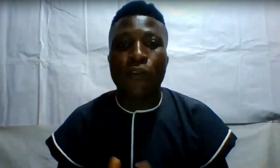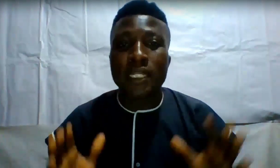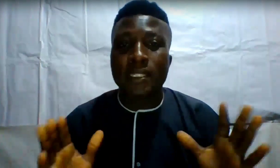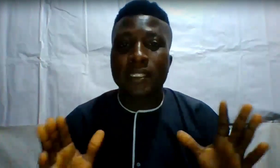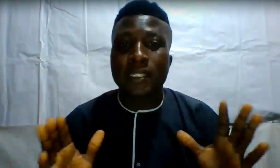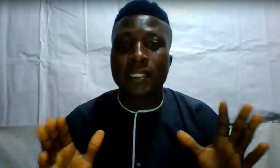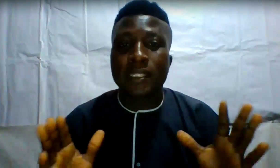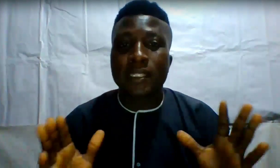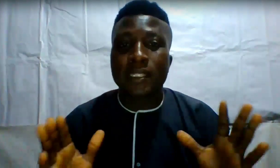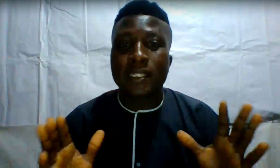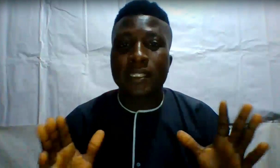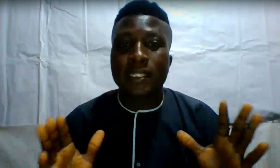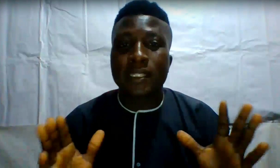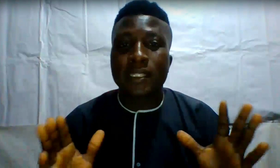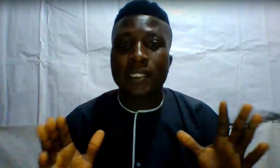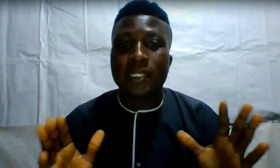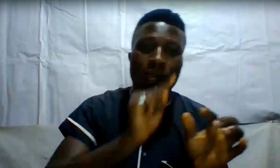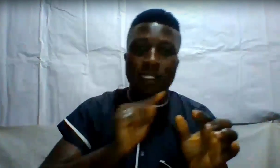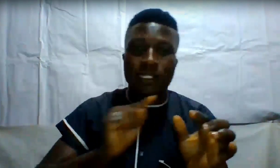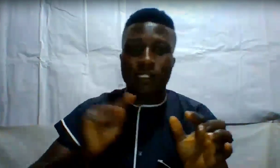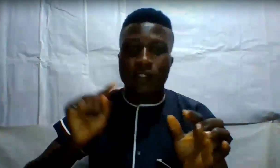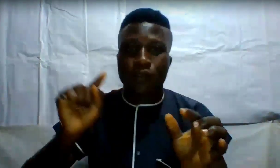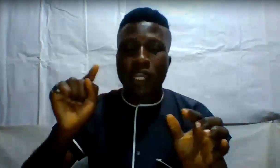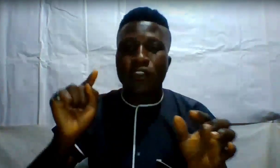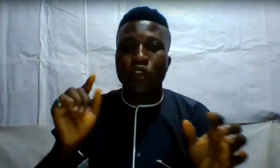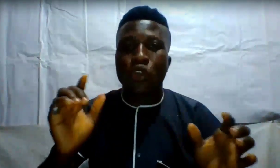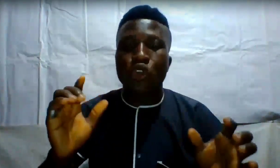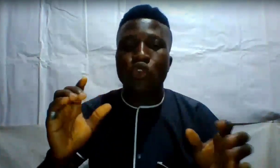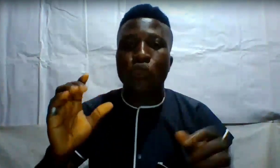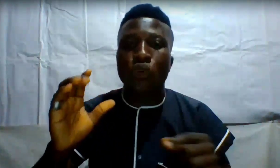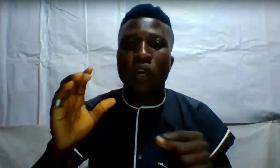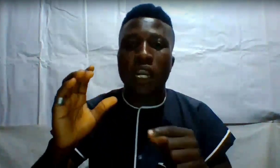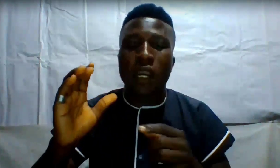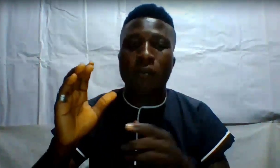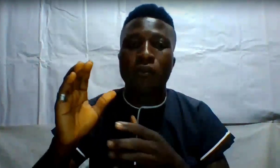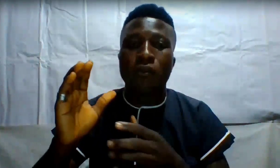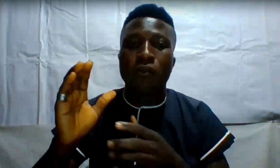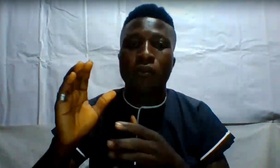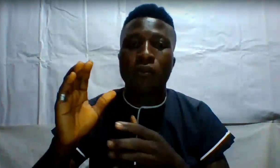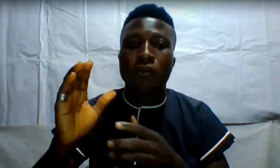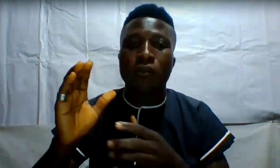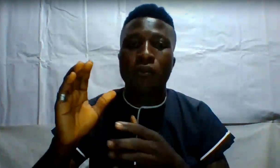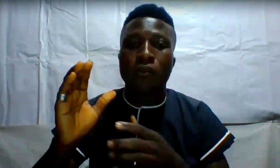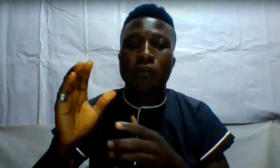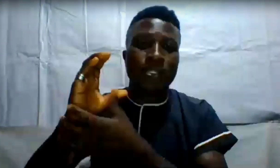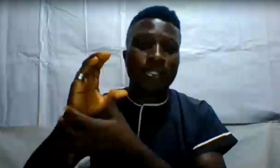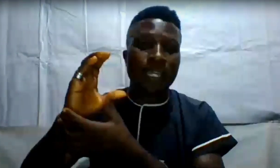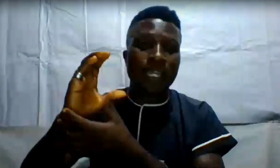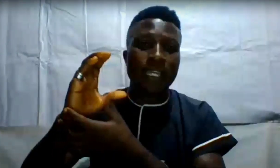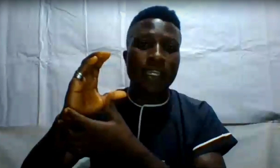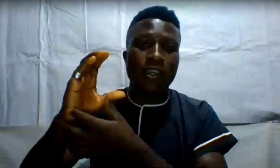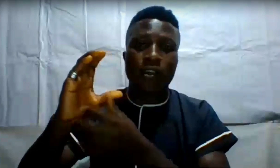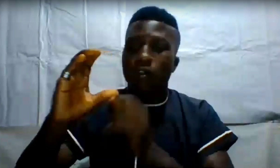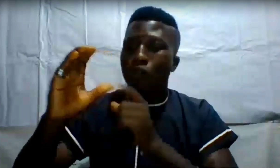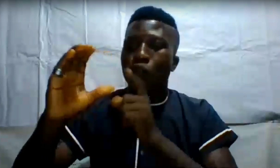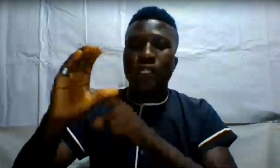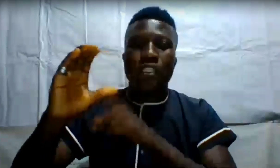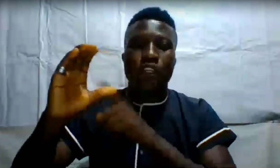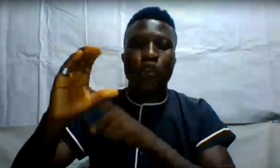C, we all know how we write our C, right? So you're going to make the formation of the C with